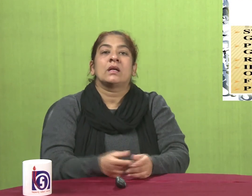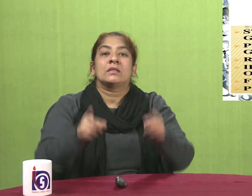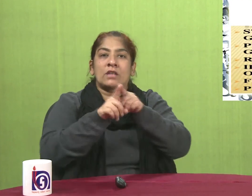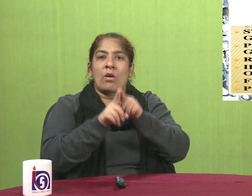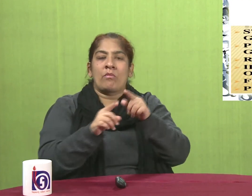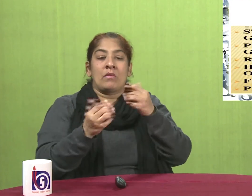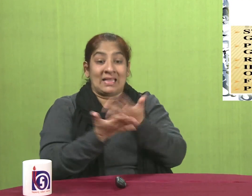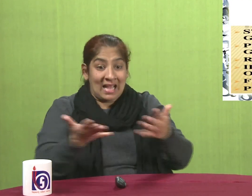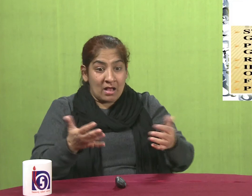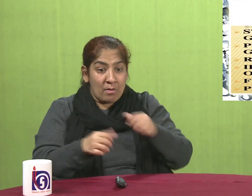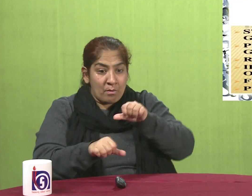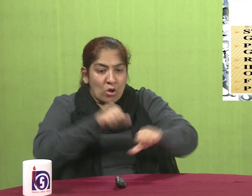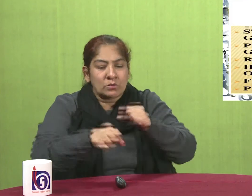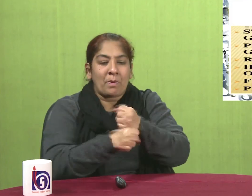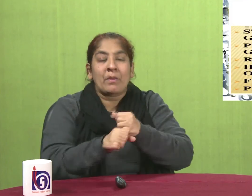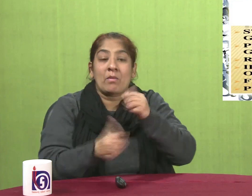and proper processing of the